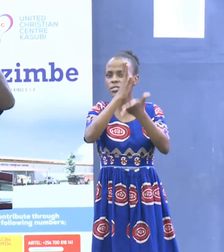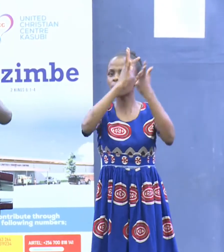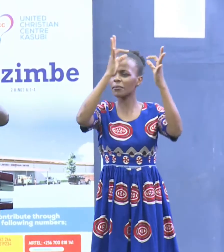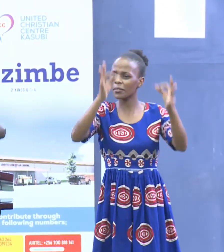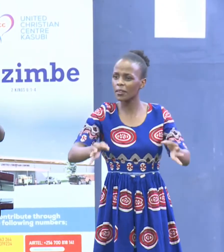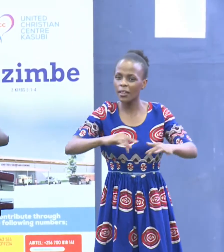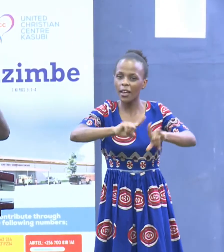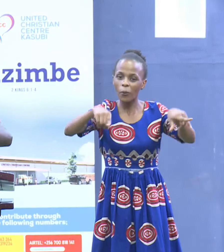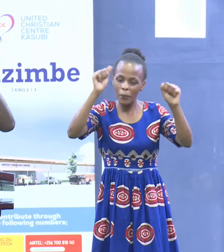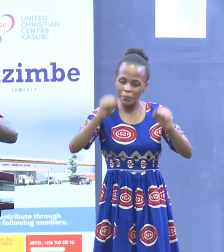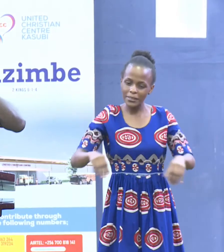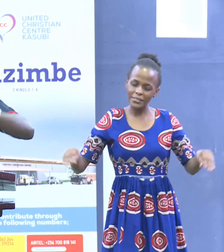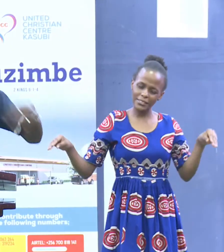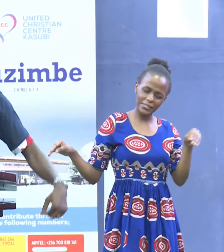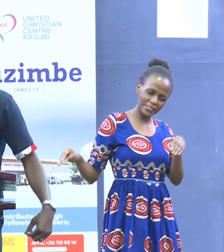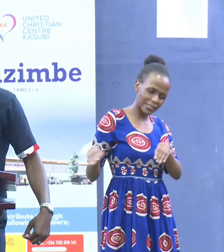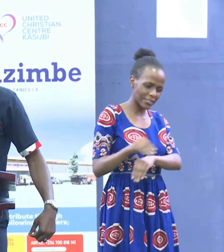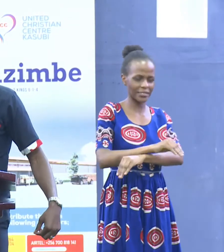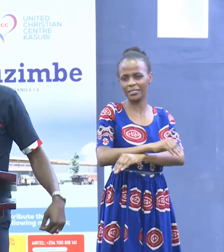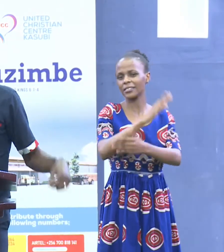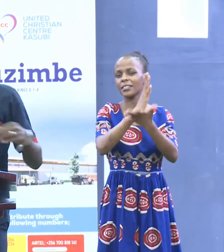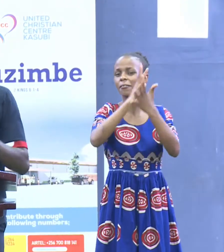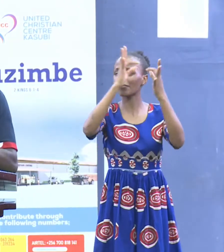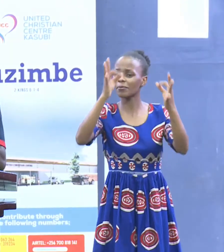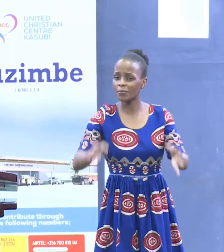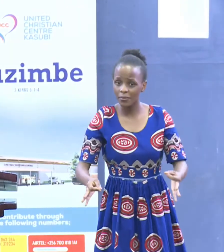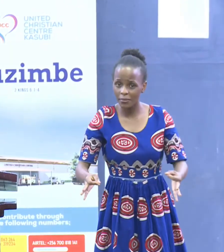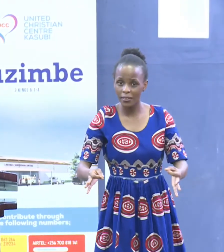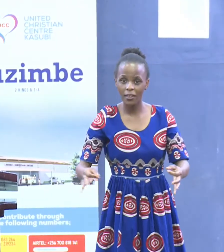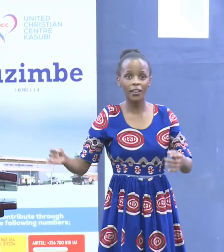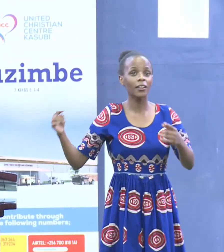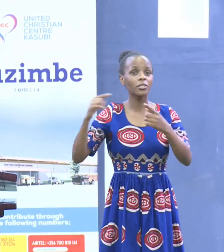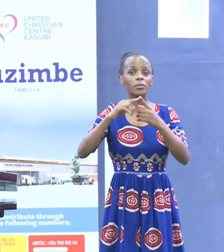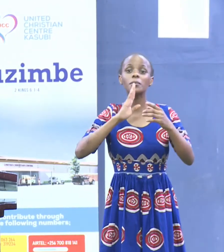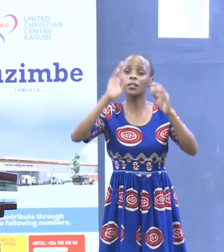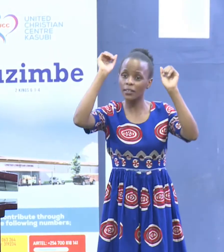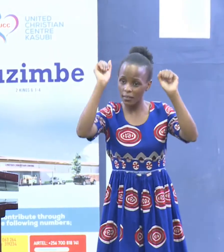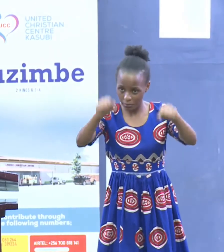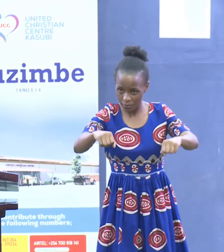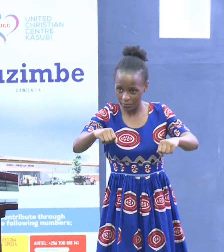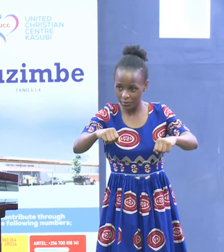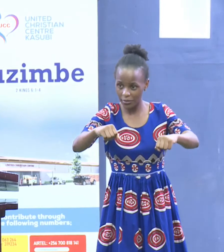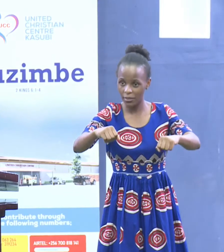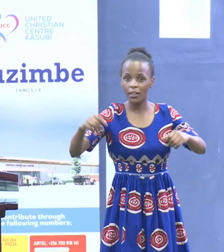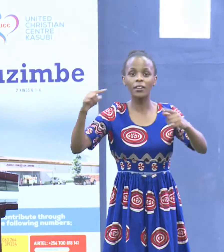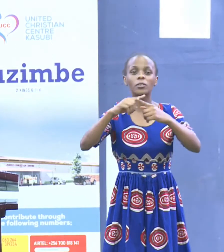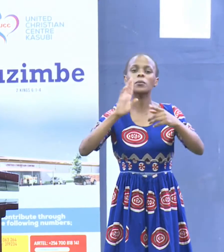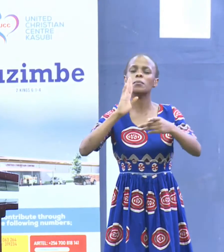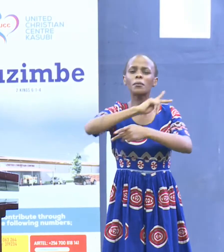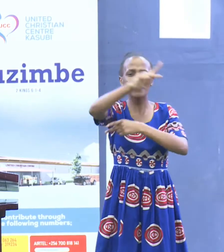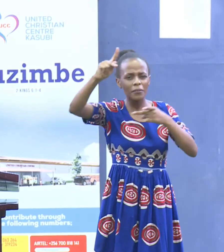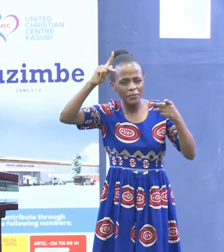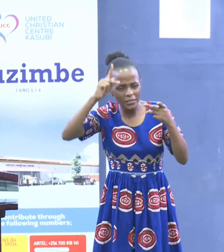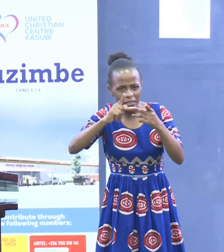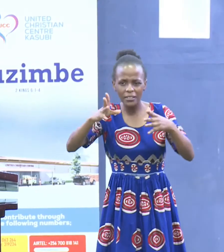we ought to do. There is an exchange we ought to do. So that we are able to